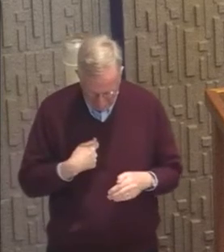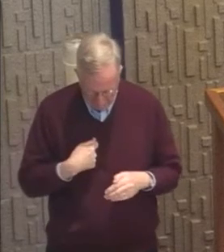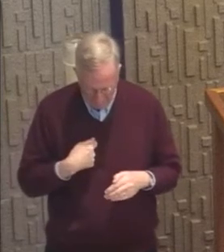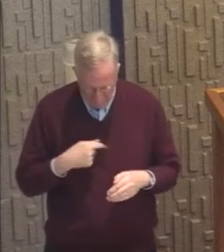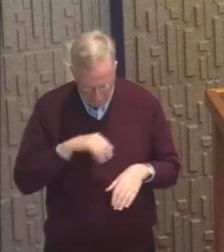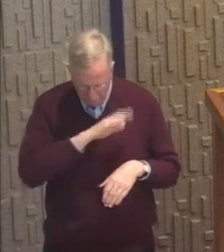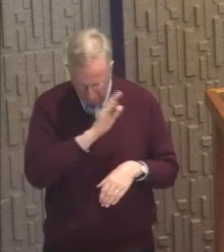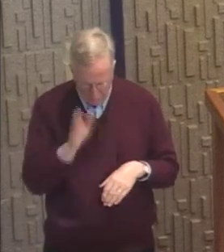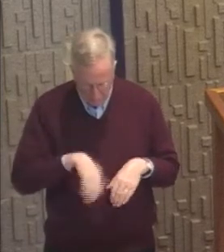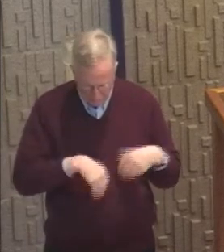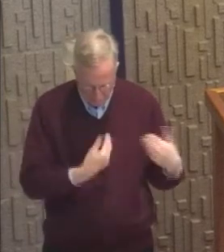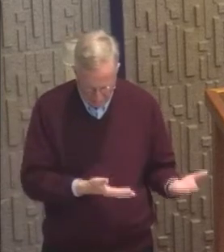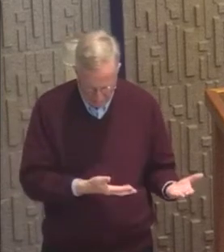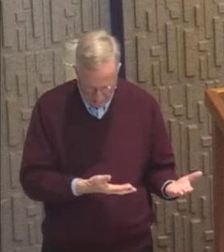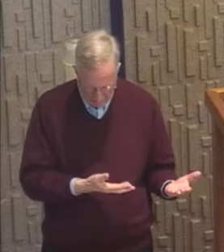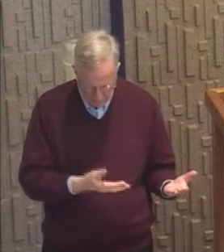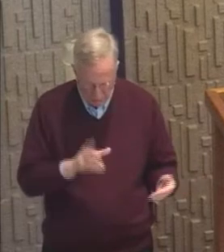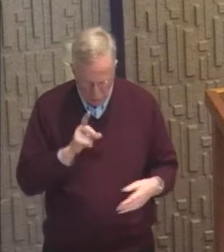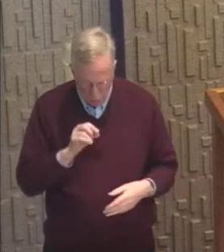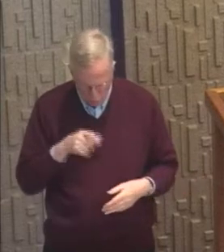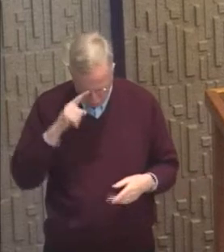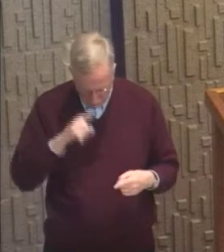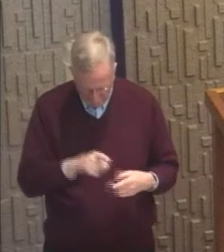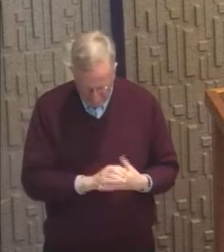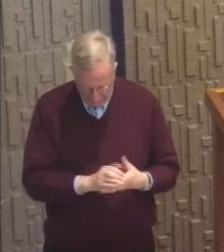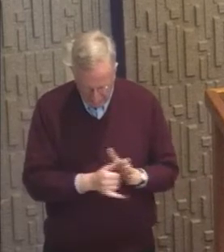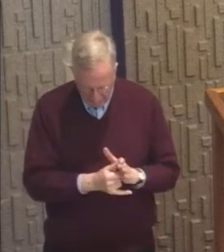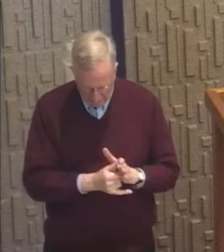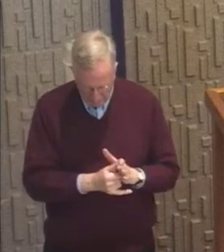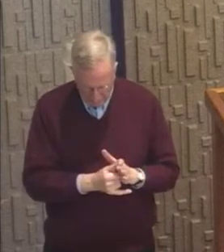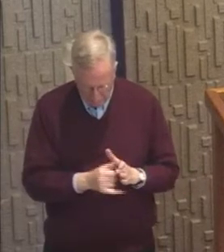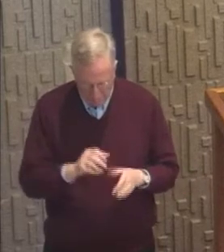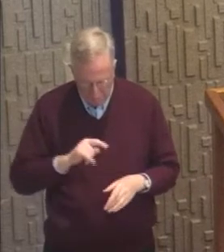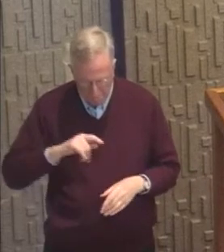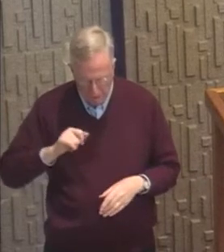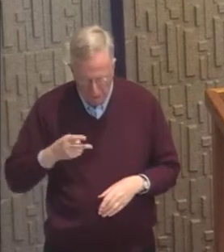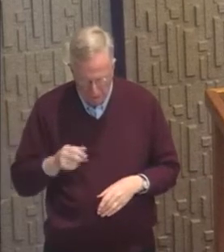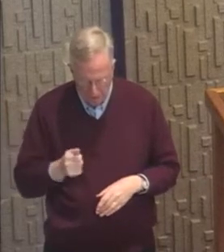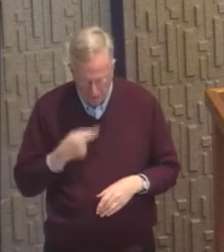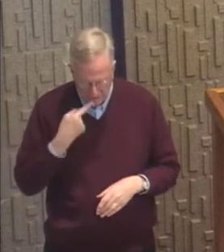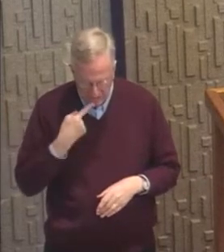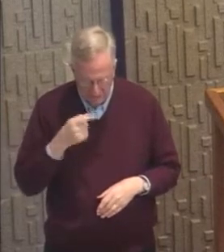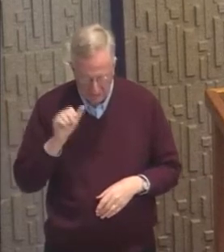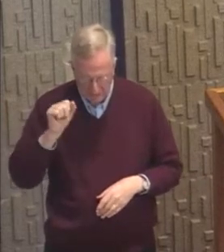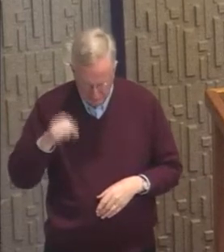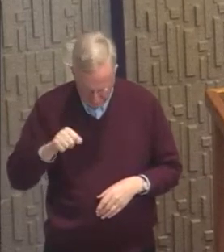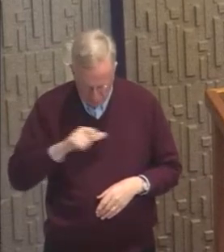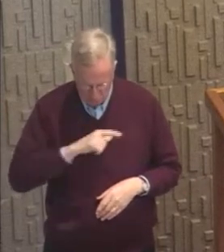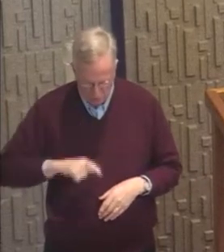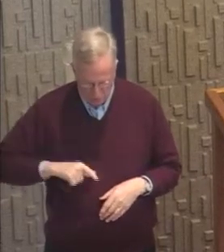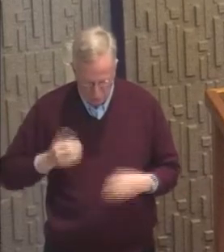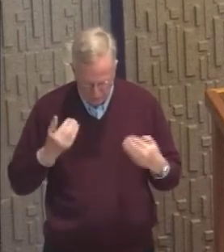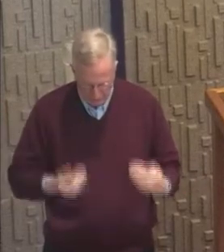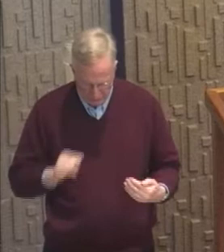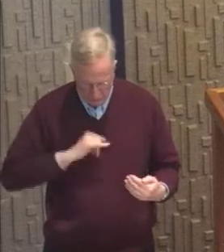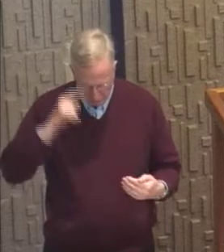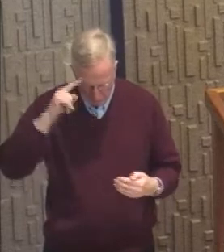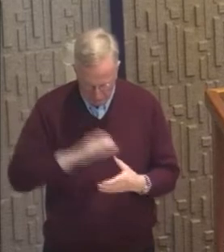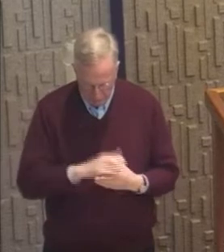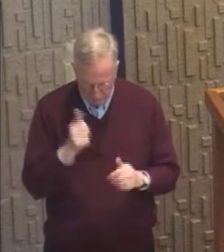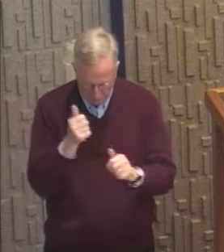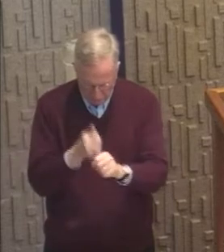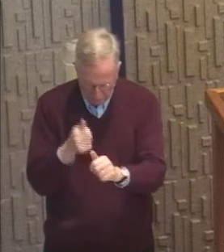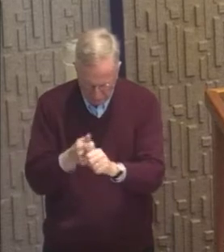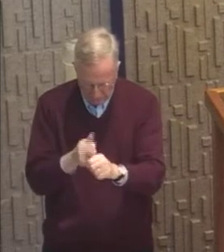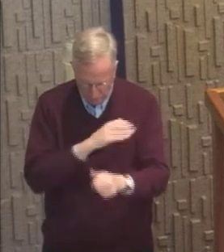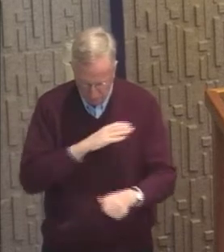will never die. Do you believe this? She said to him, Yes, Lord, I have come to believe